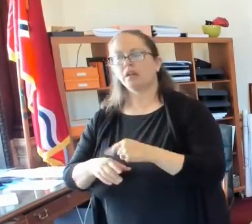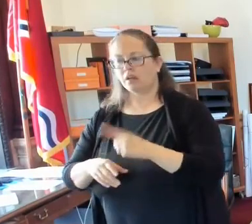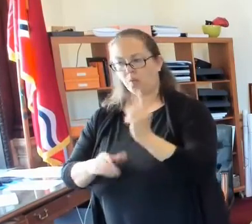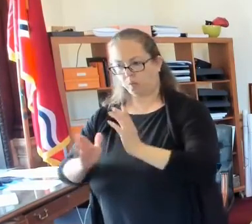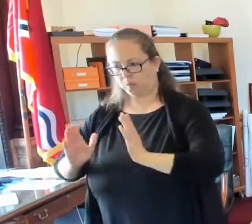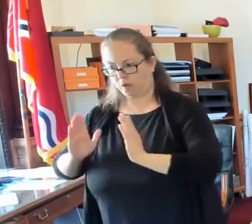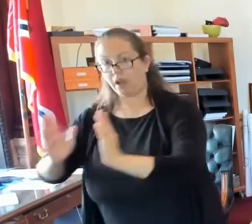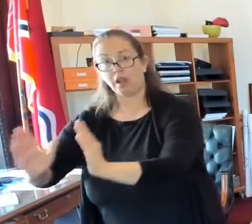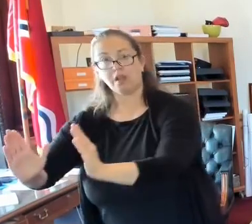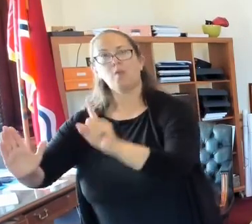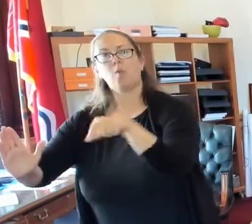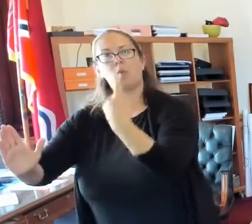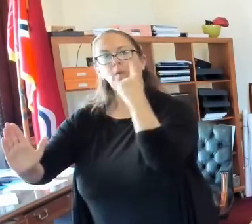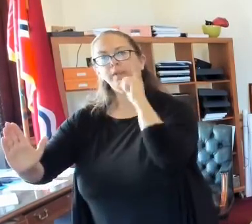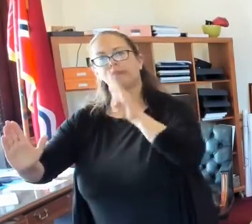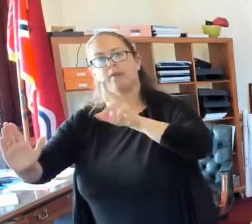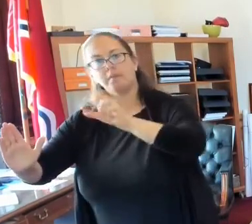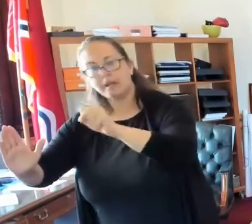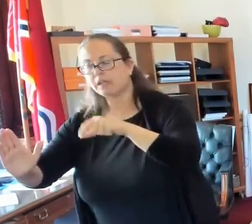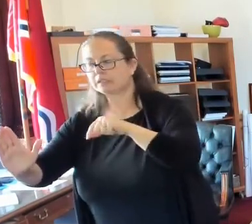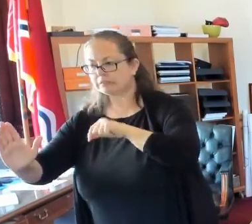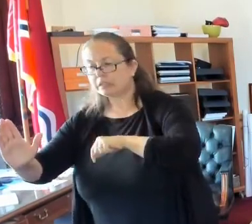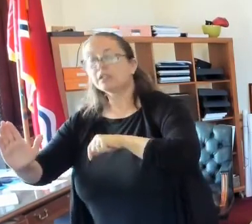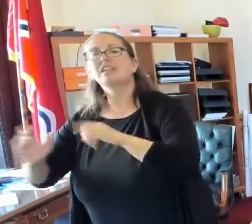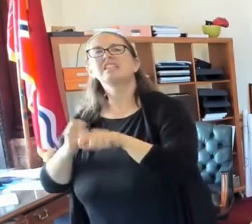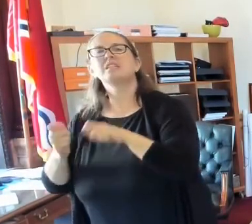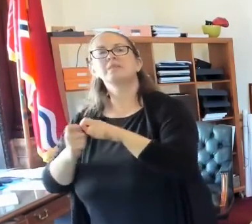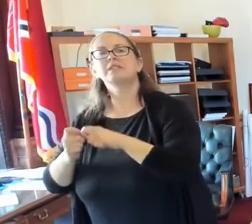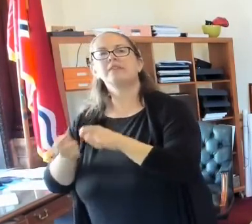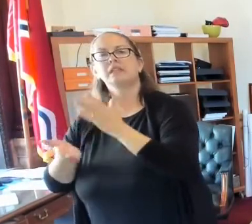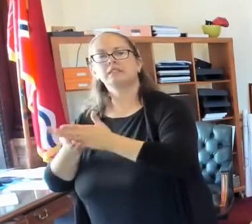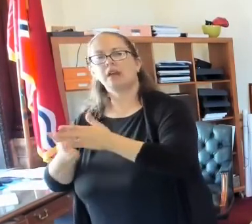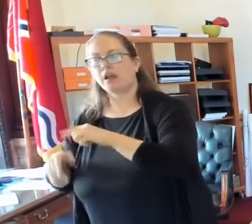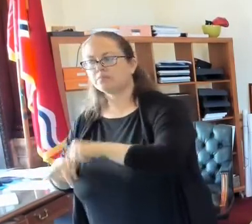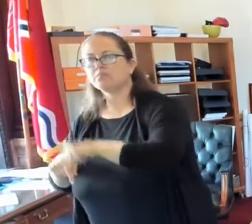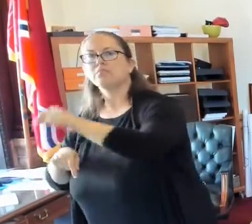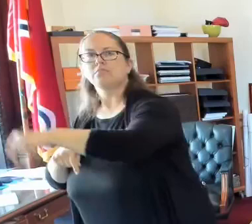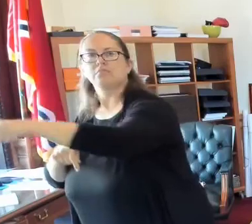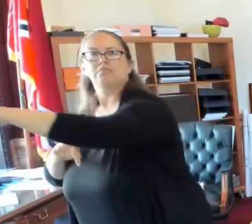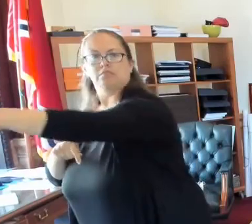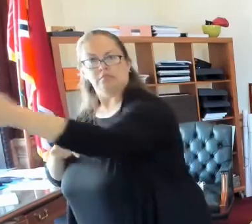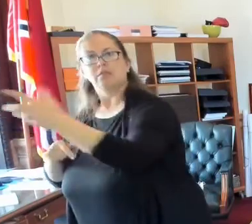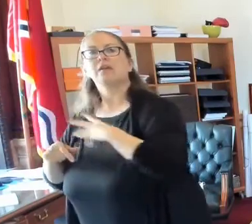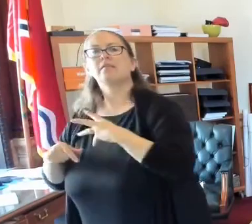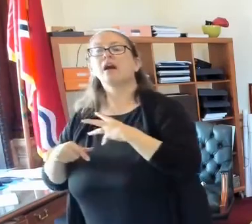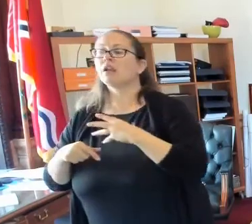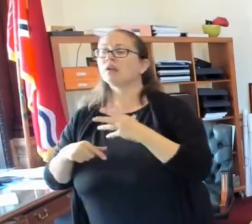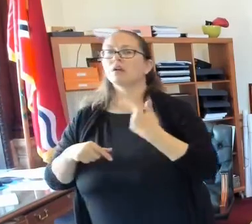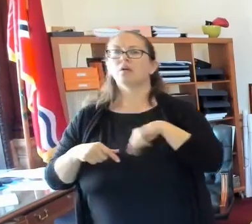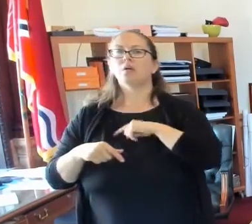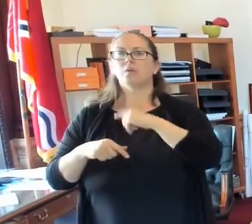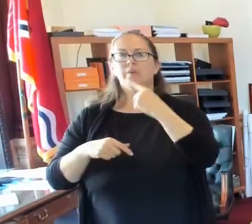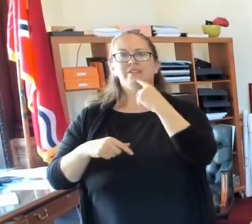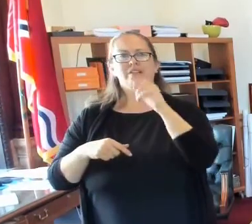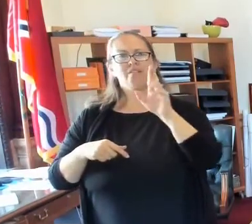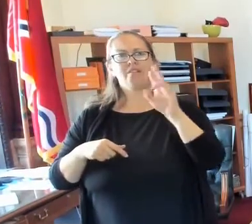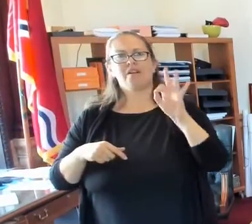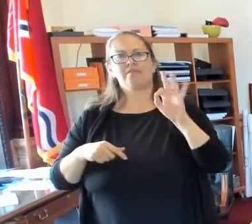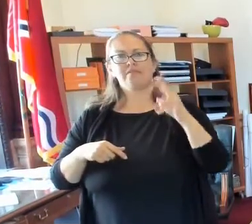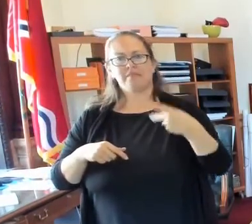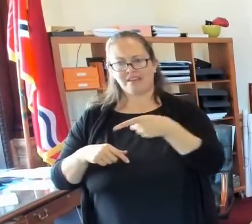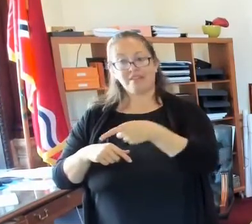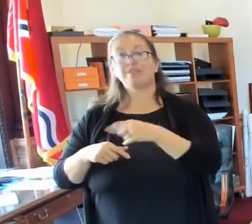stops, that is a high end. I think what we said in the RFP was a gold standard. And